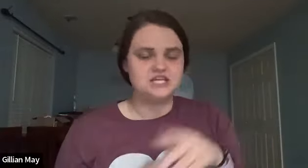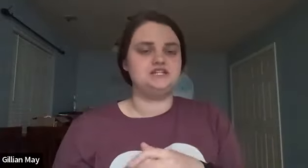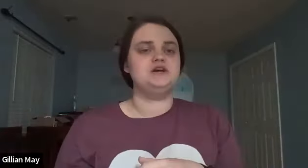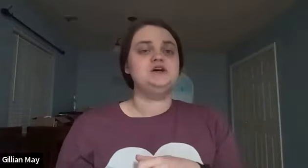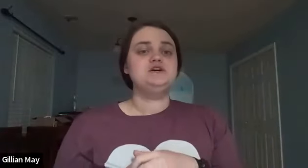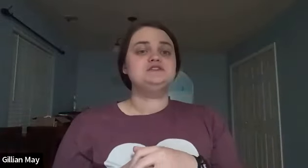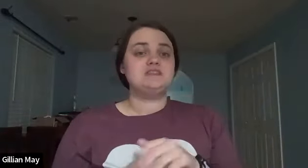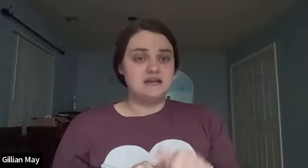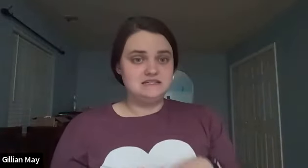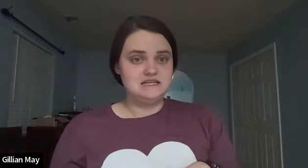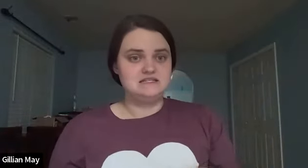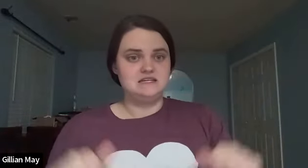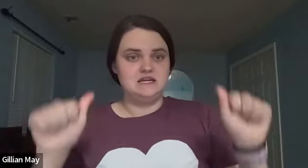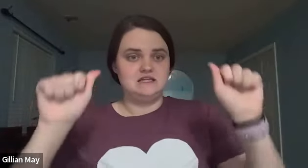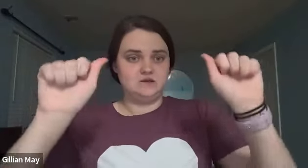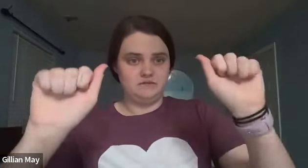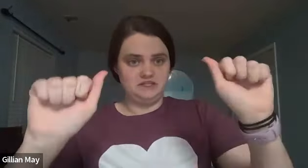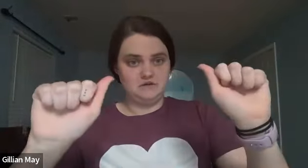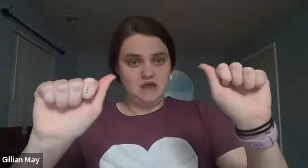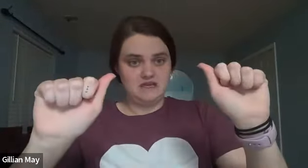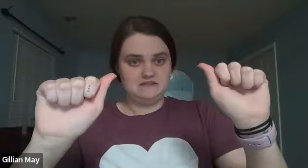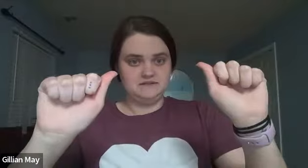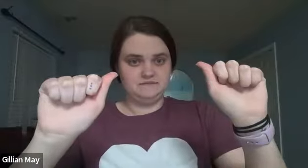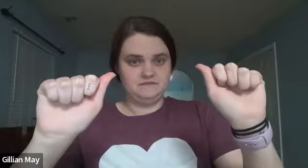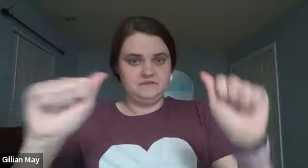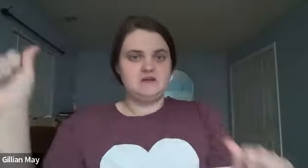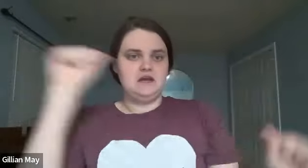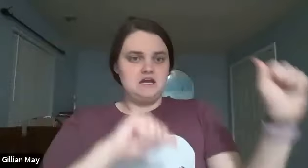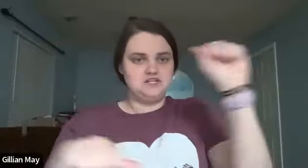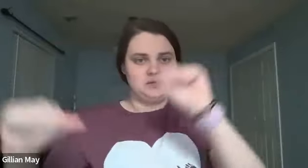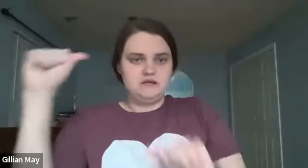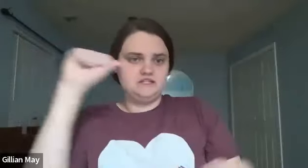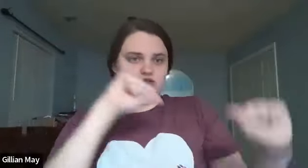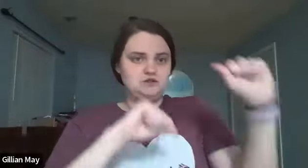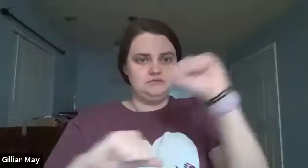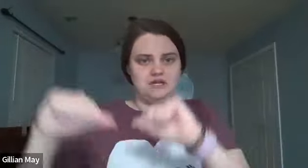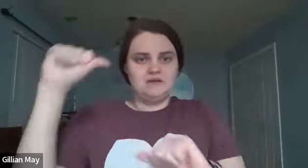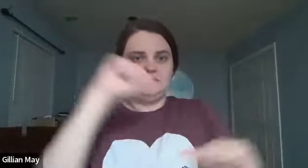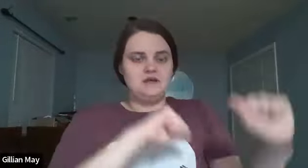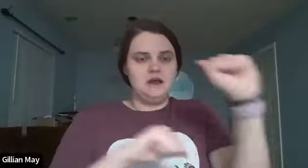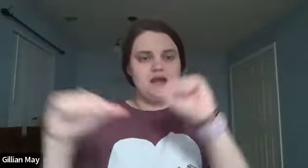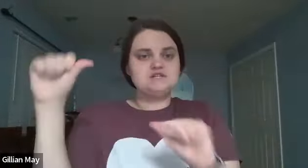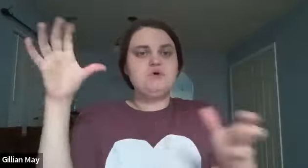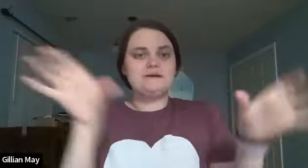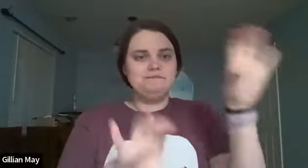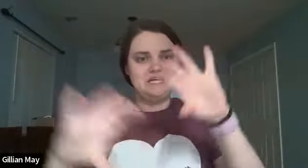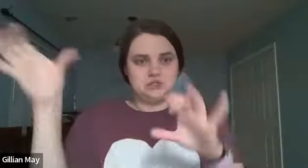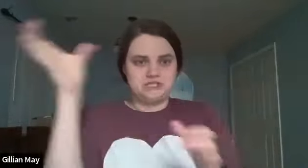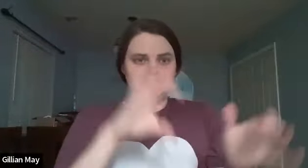change. Scientist is going to be 2 A's, and you're going to bring in, imagine pouring beakers, like